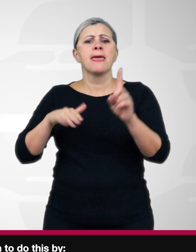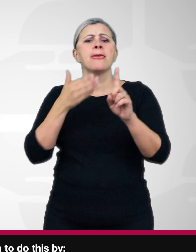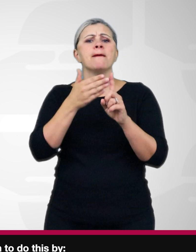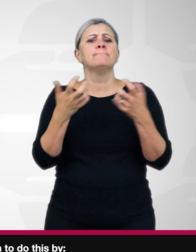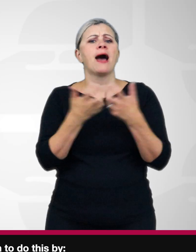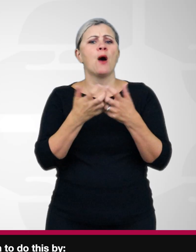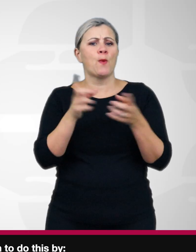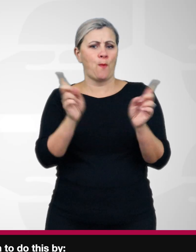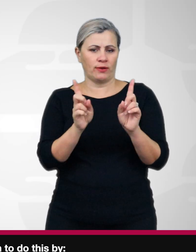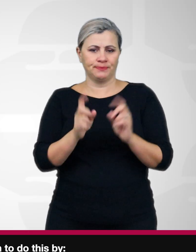We aim to do this by